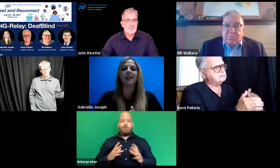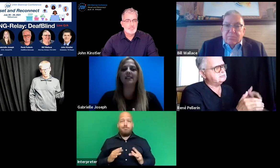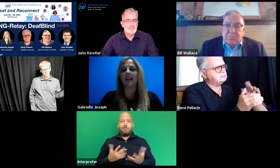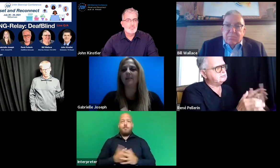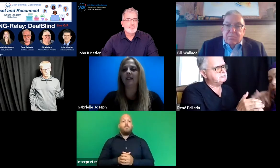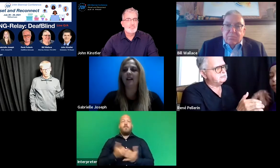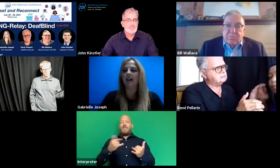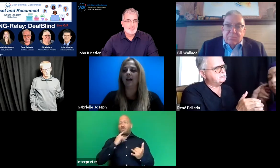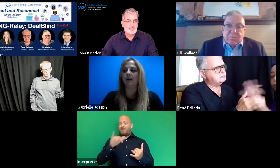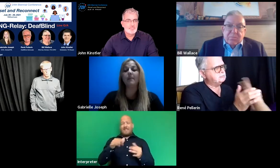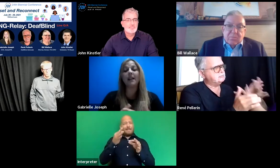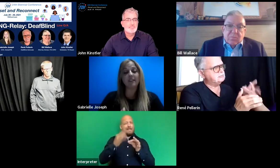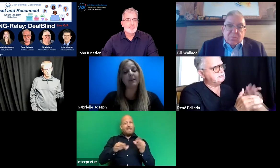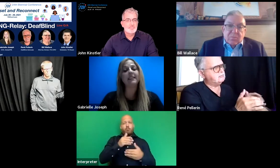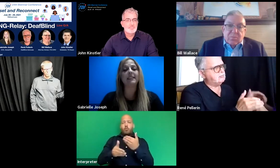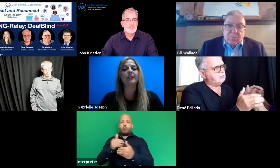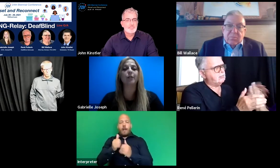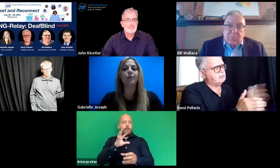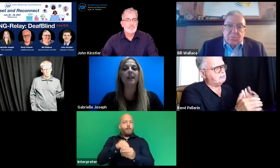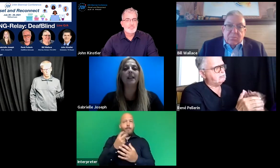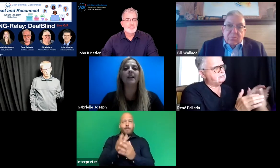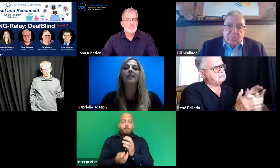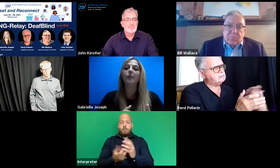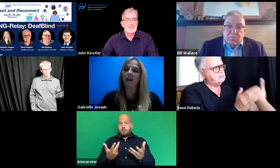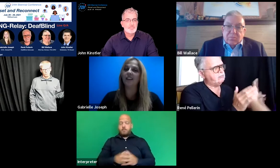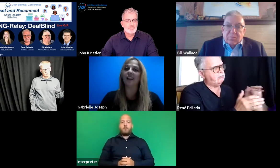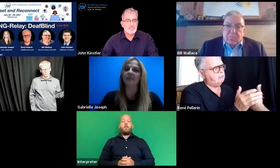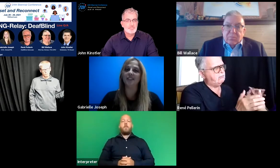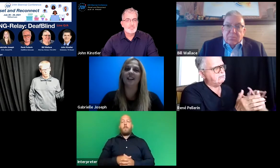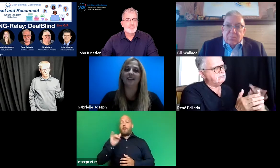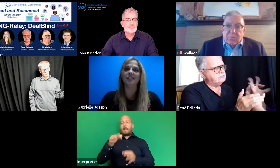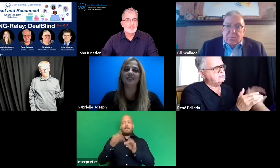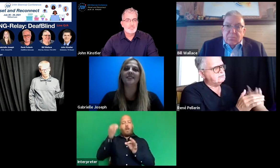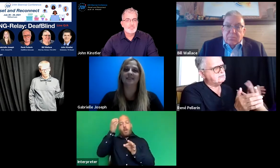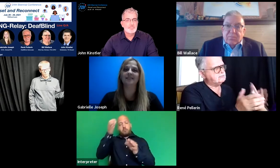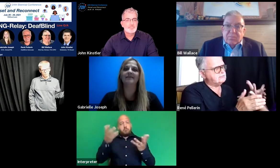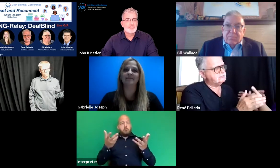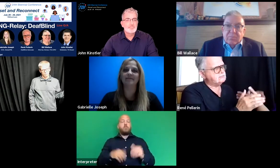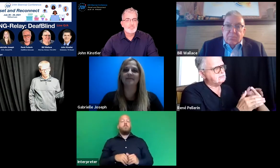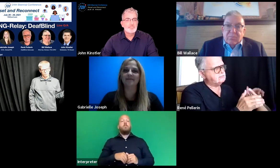process and concept. Many have been successful doing it, but there have been challenges.